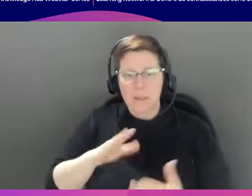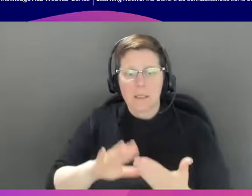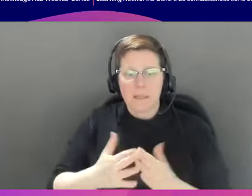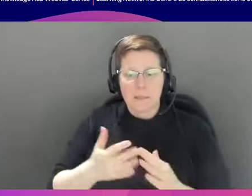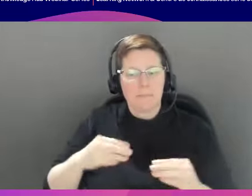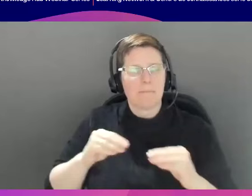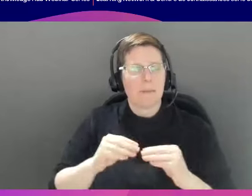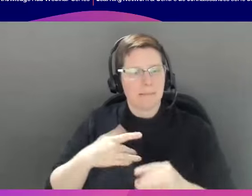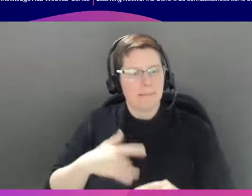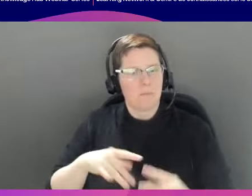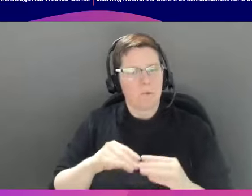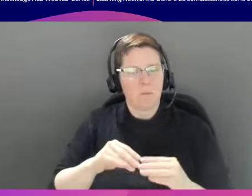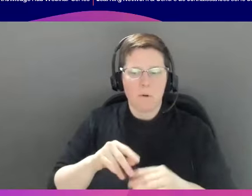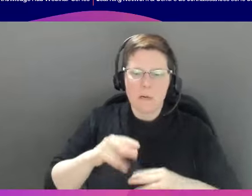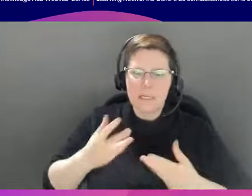to over-policing.